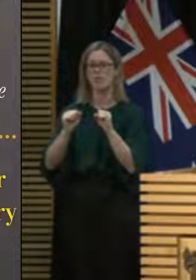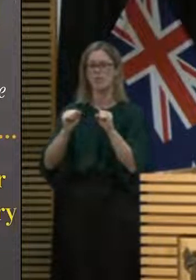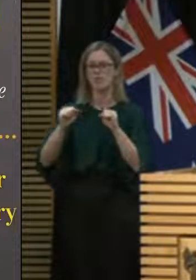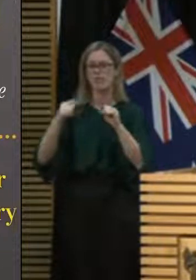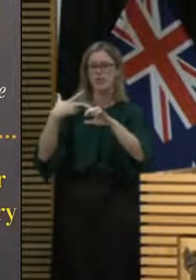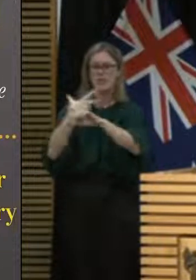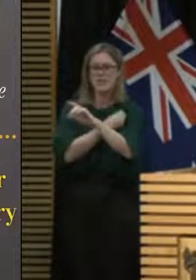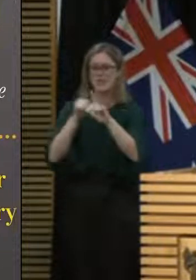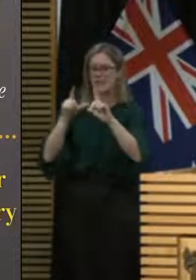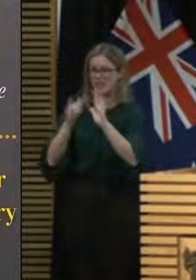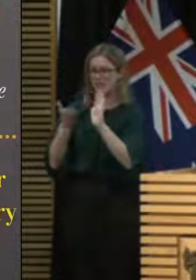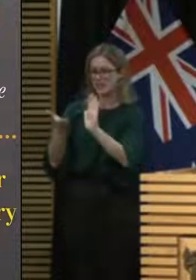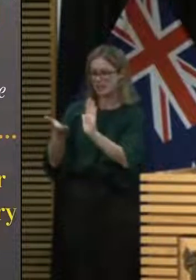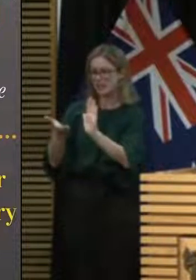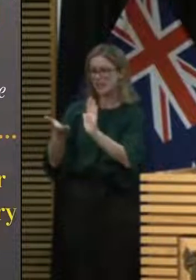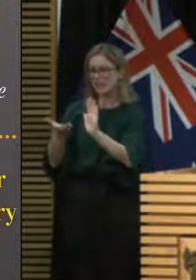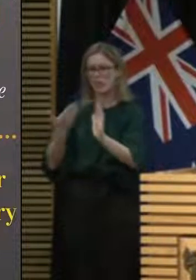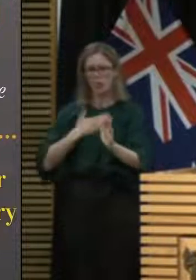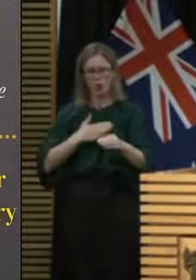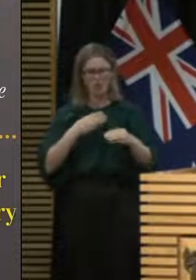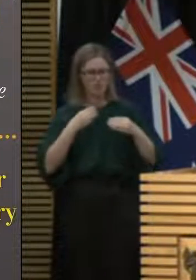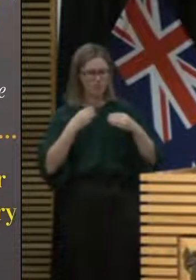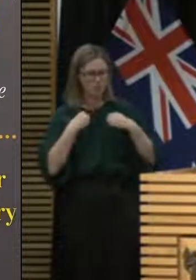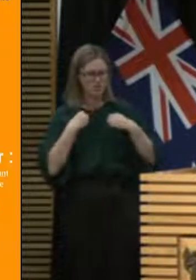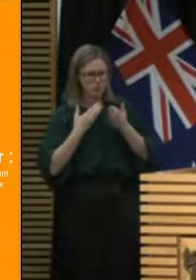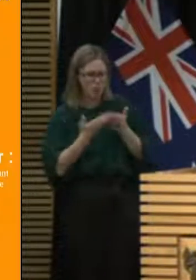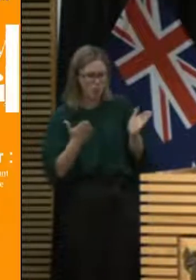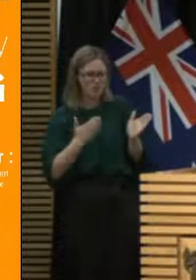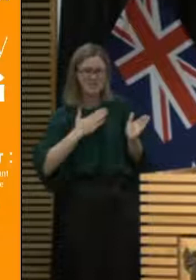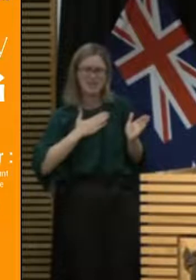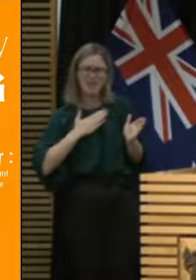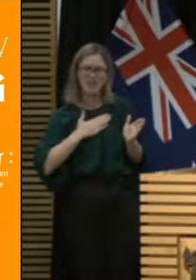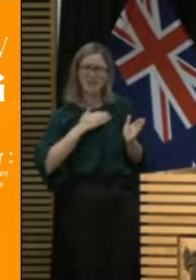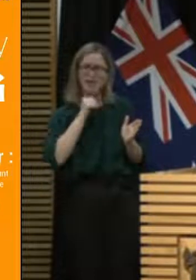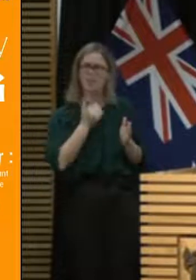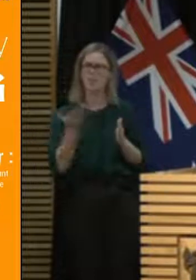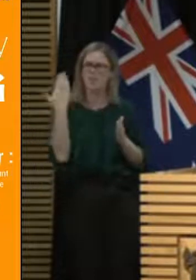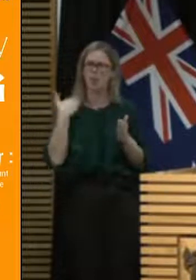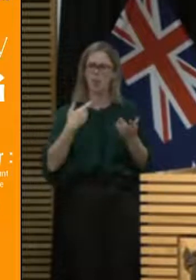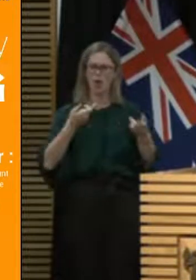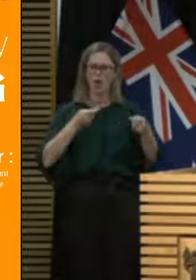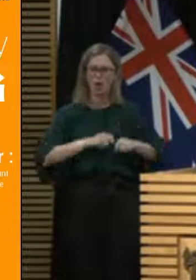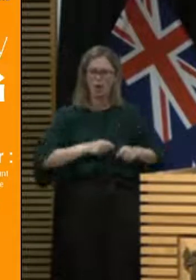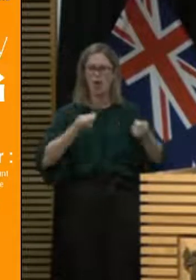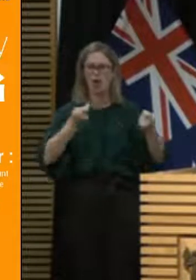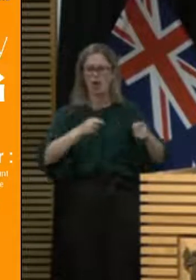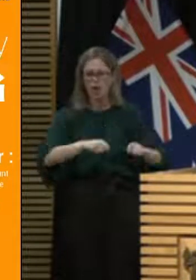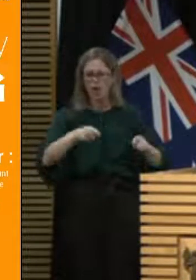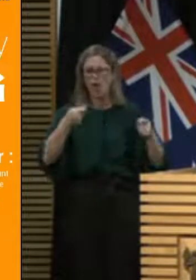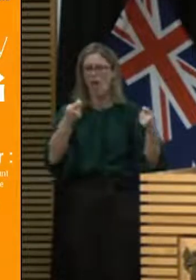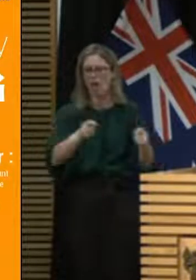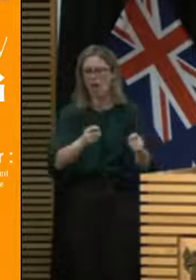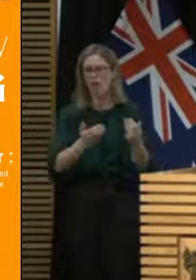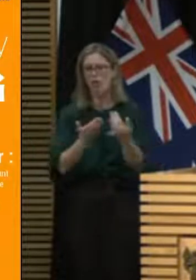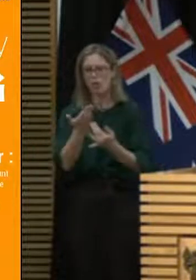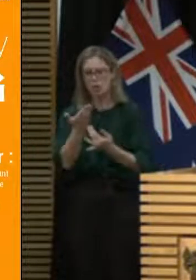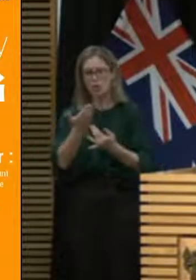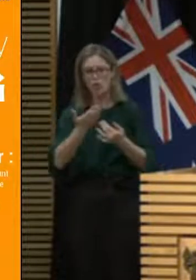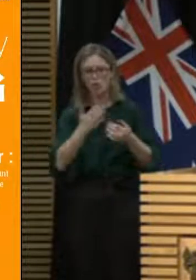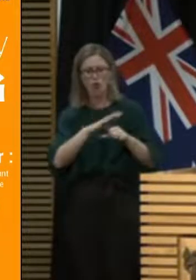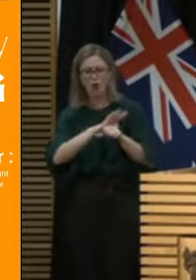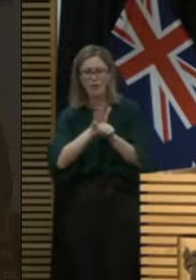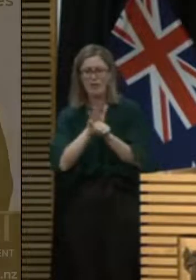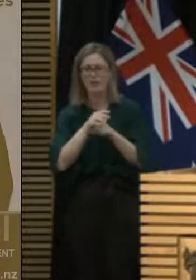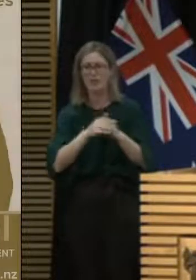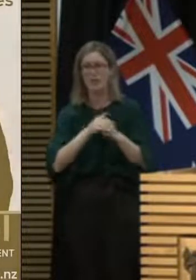that we actually could safely open some of those businesses who have faced closures on and off throughout COVID-19. And